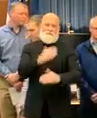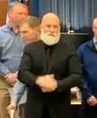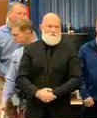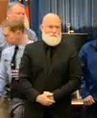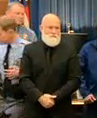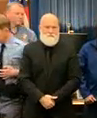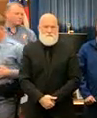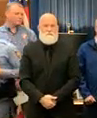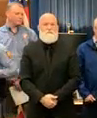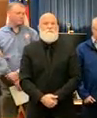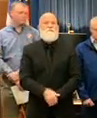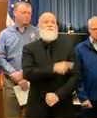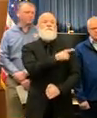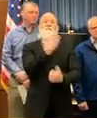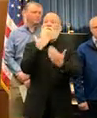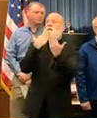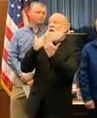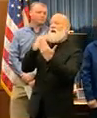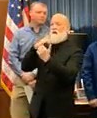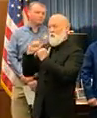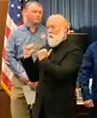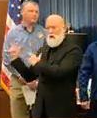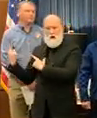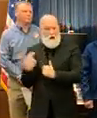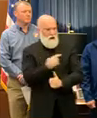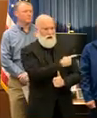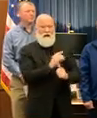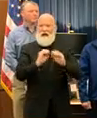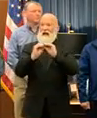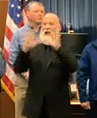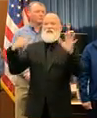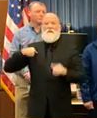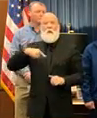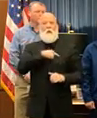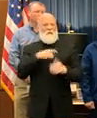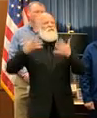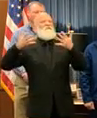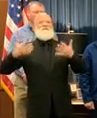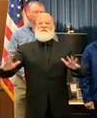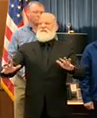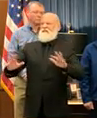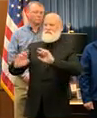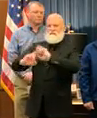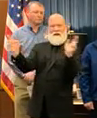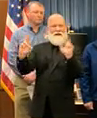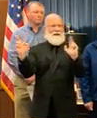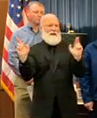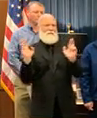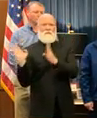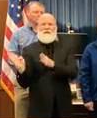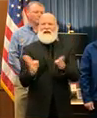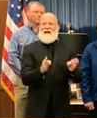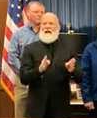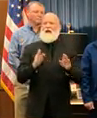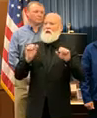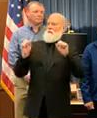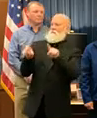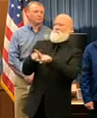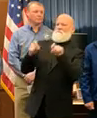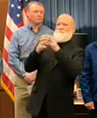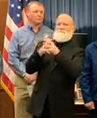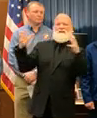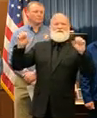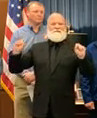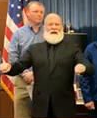you. All right, well, thank you, everyone. As you can see, we're preparing to the max right now. Hopefully the storm will